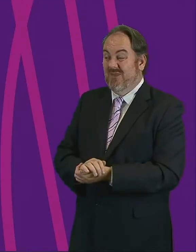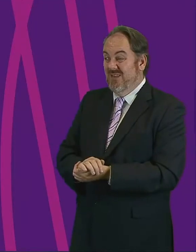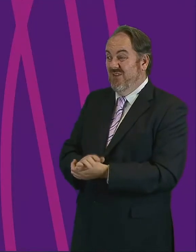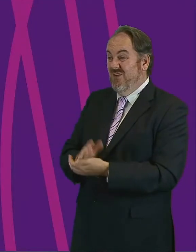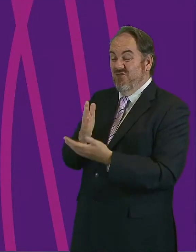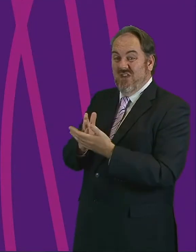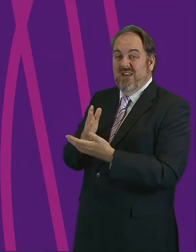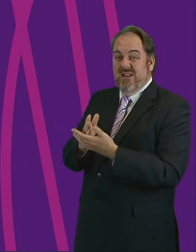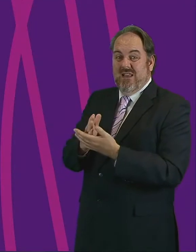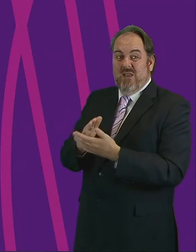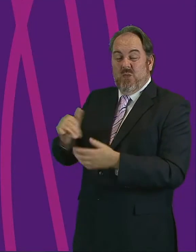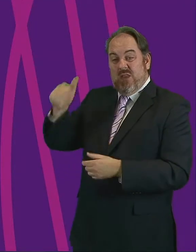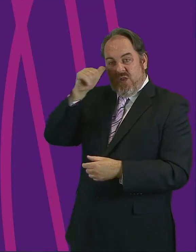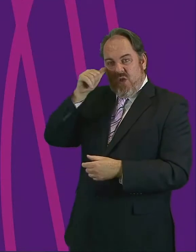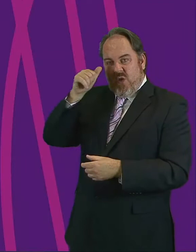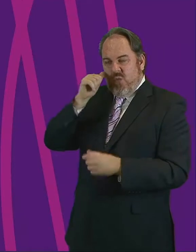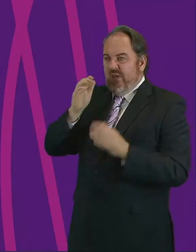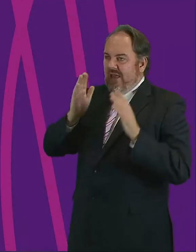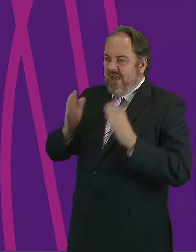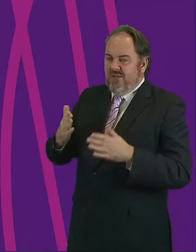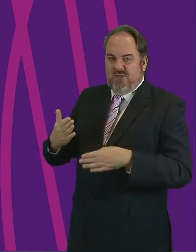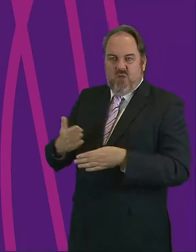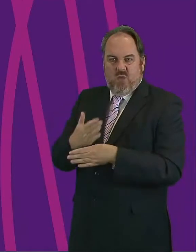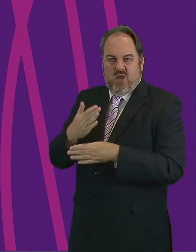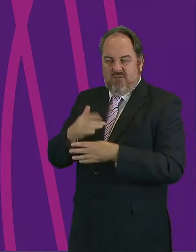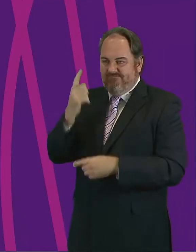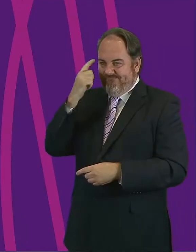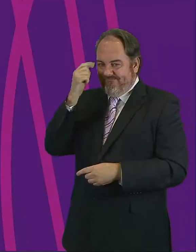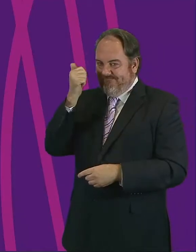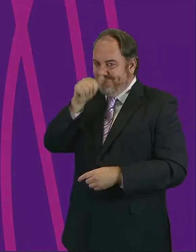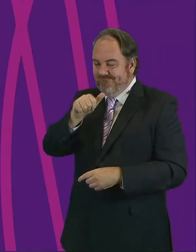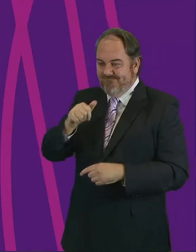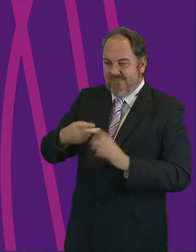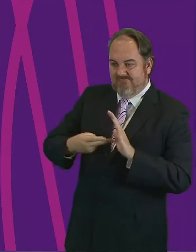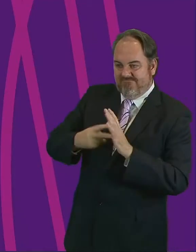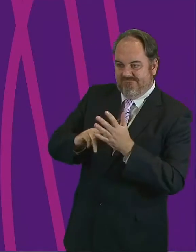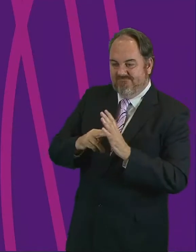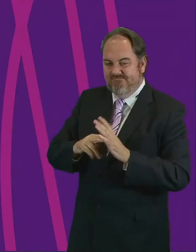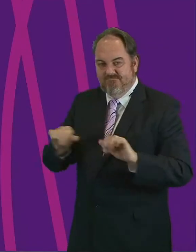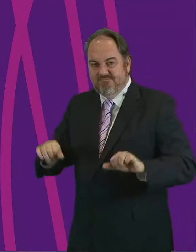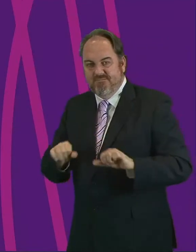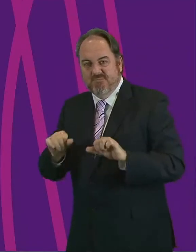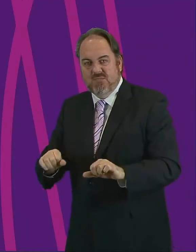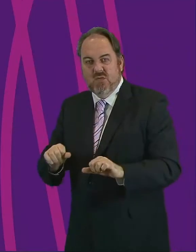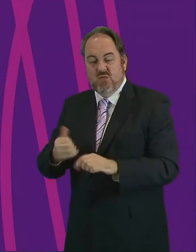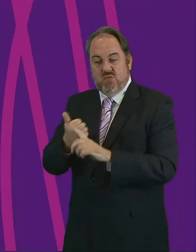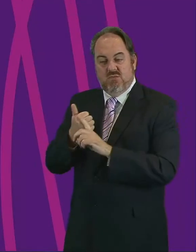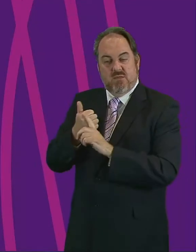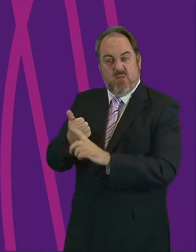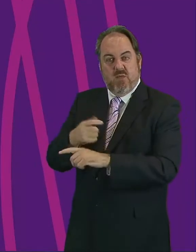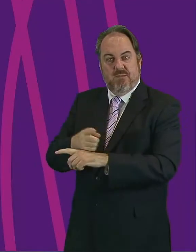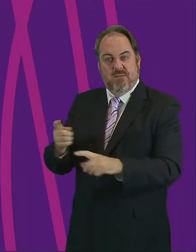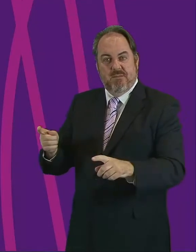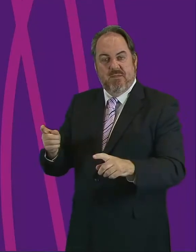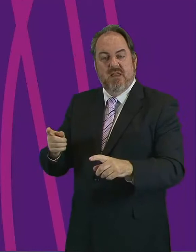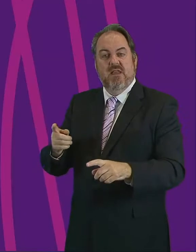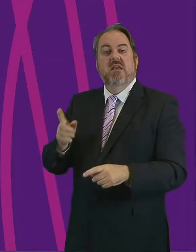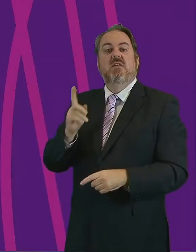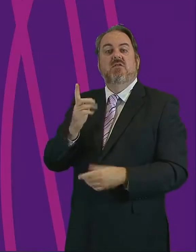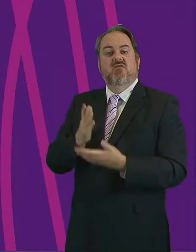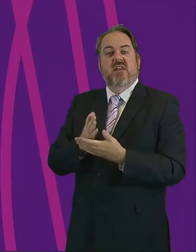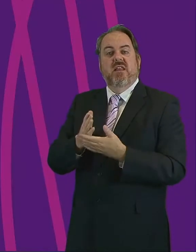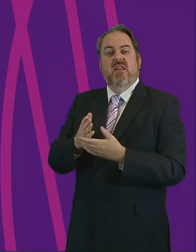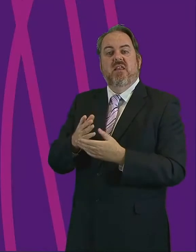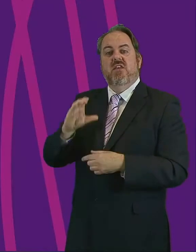ambitious and practical response. And I think it's highly likely that the Chancellor will most likely have to come back